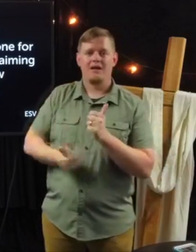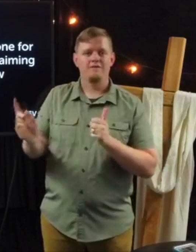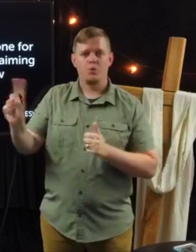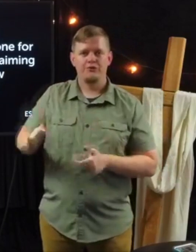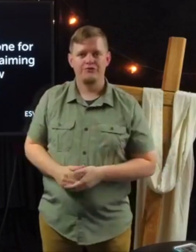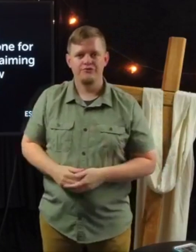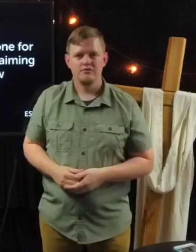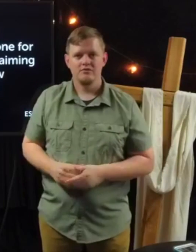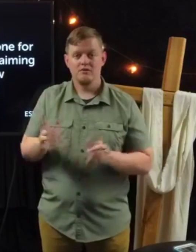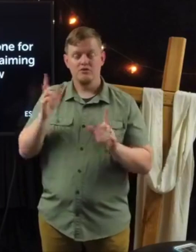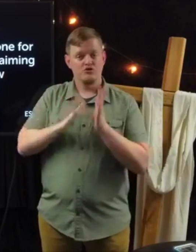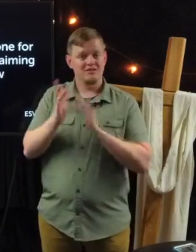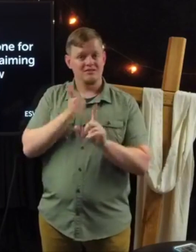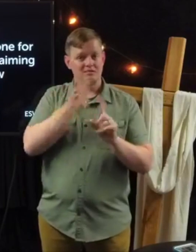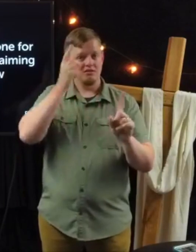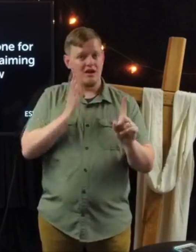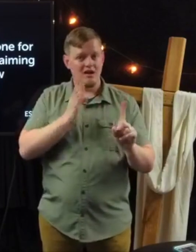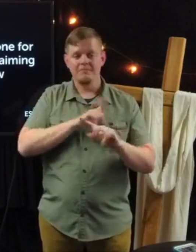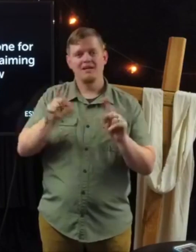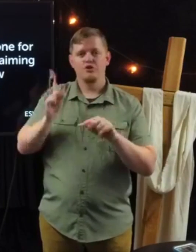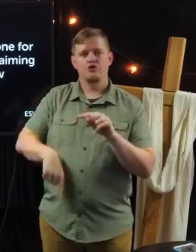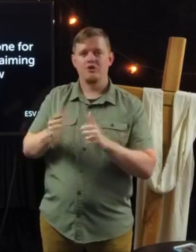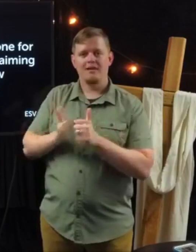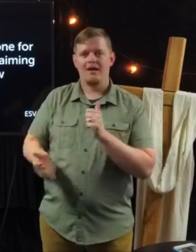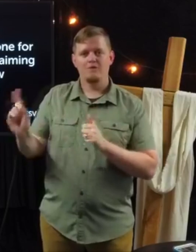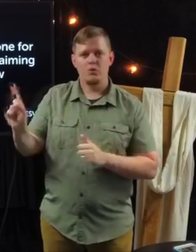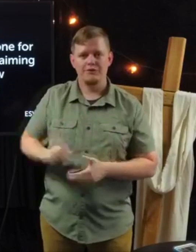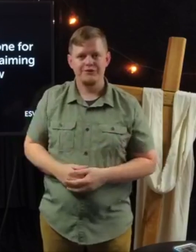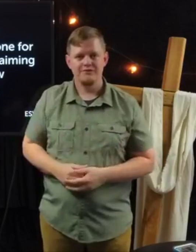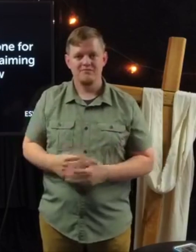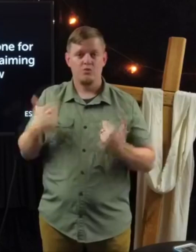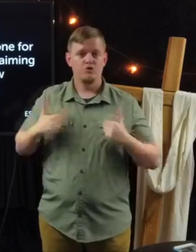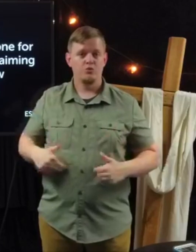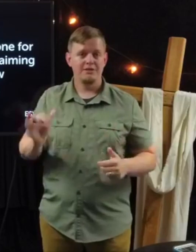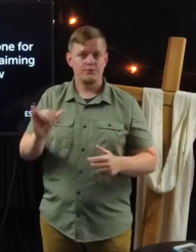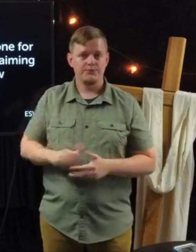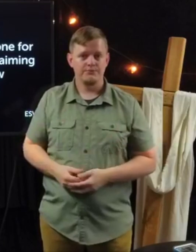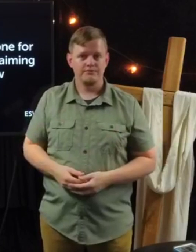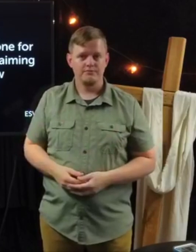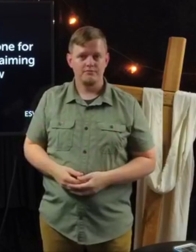I can't be everywhere as a human, because Jesus is God, but he couldn't be everywhere. He was a human